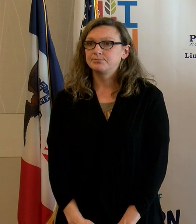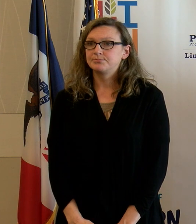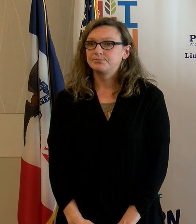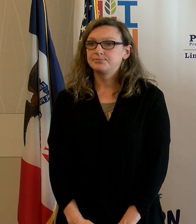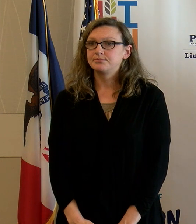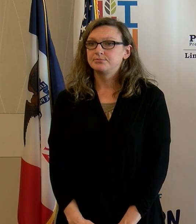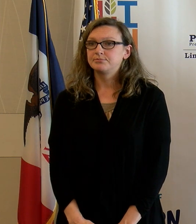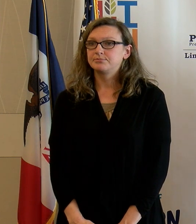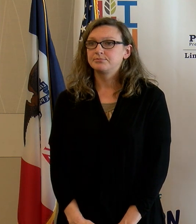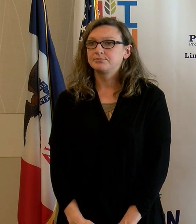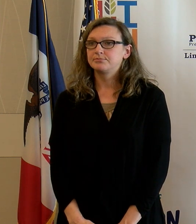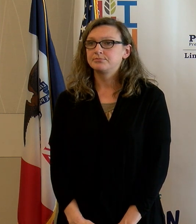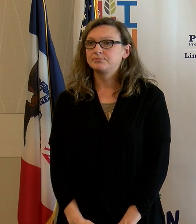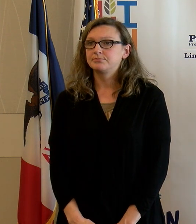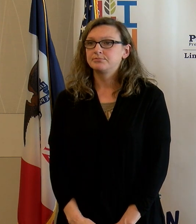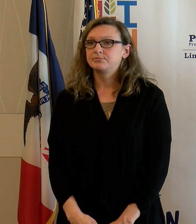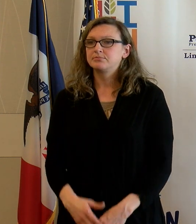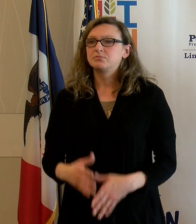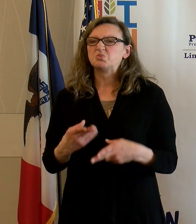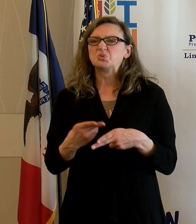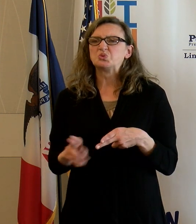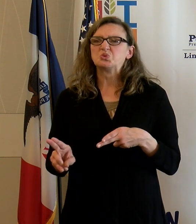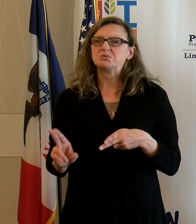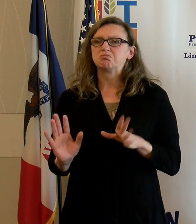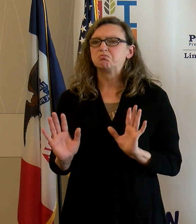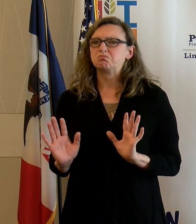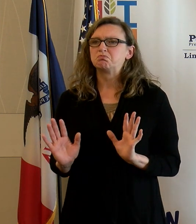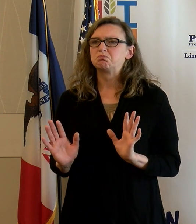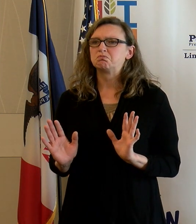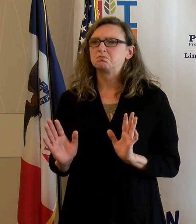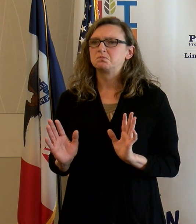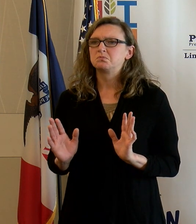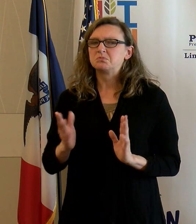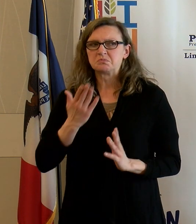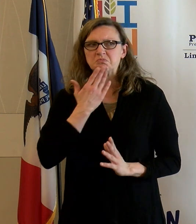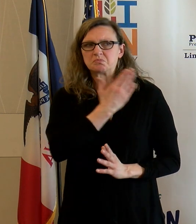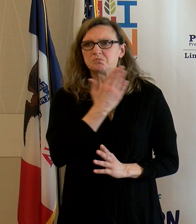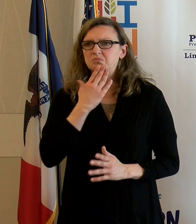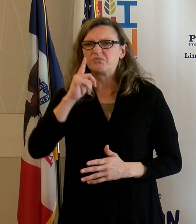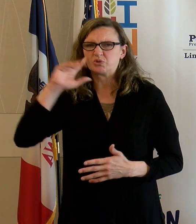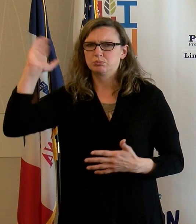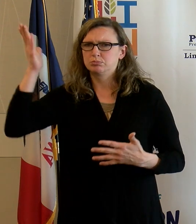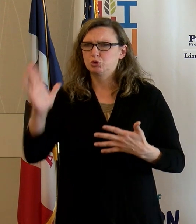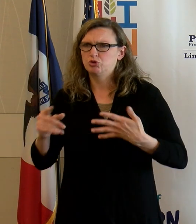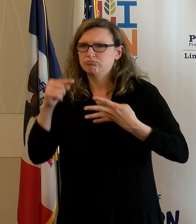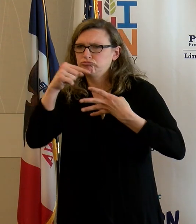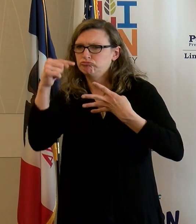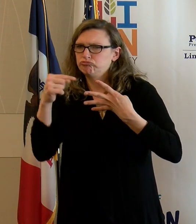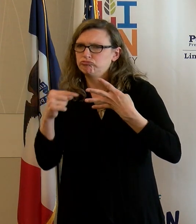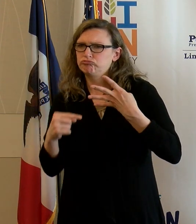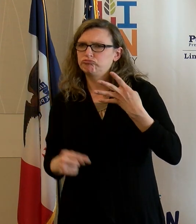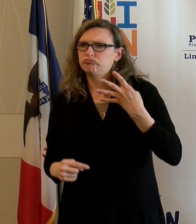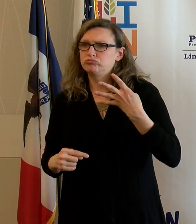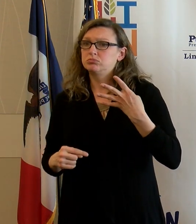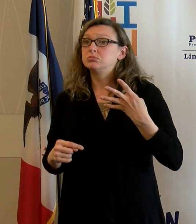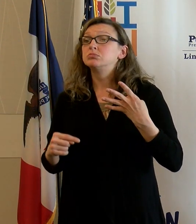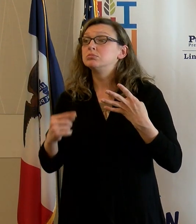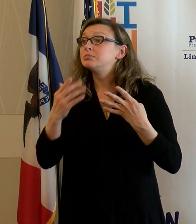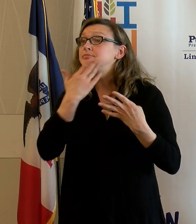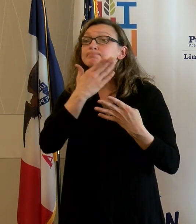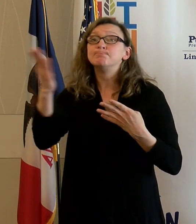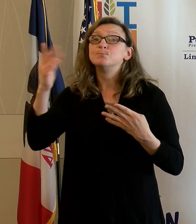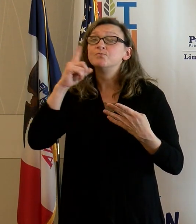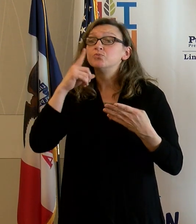I want to just briefly thank all of our speakers today and thank the viewing public. And at this time, we will open it up for